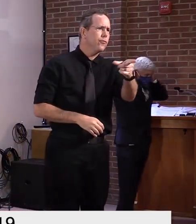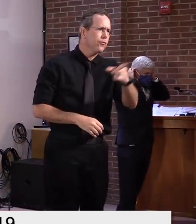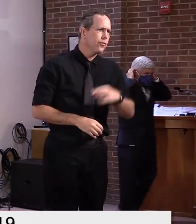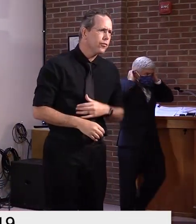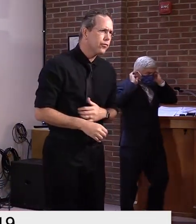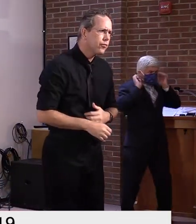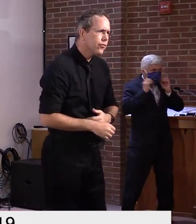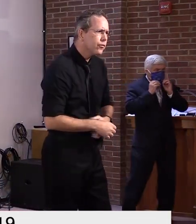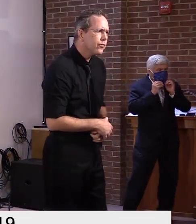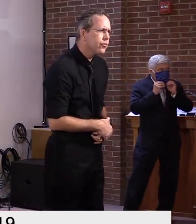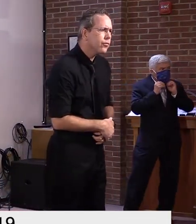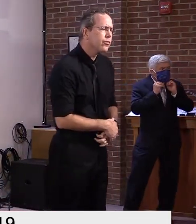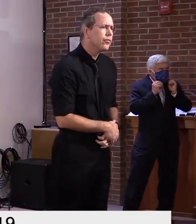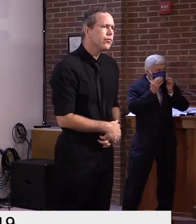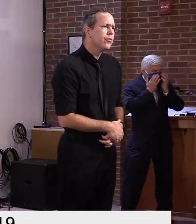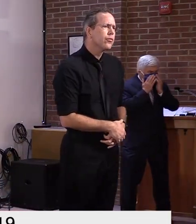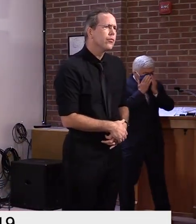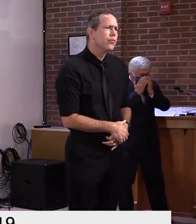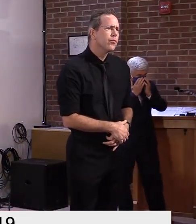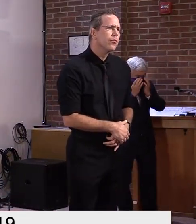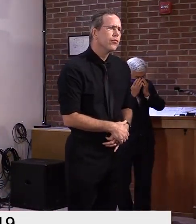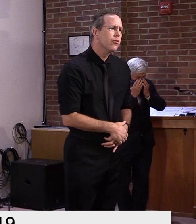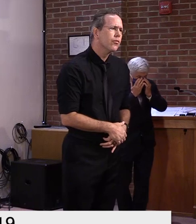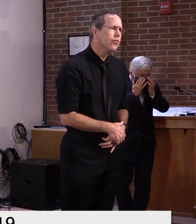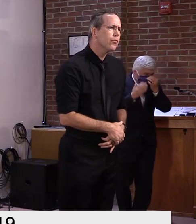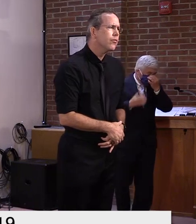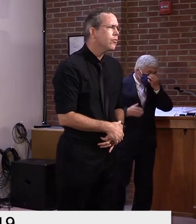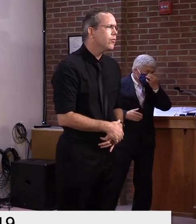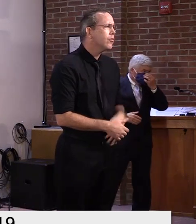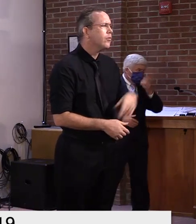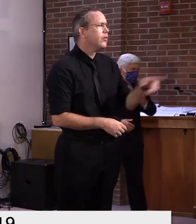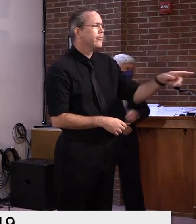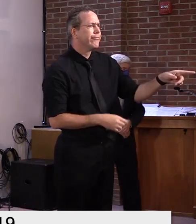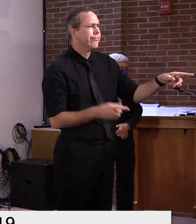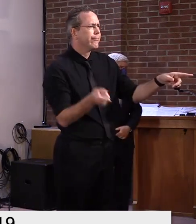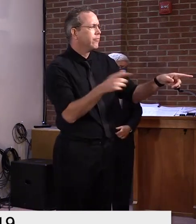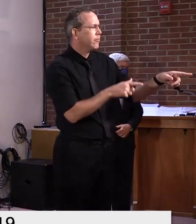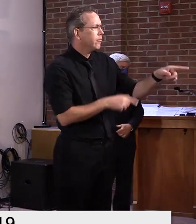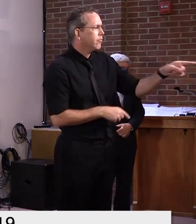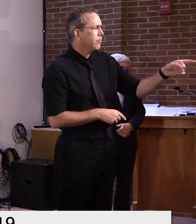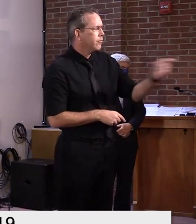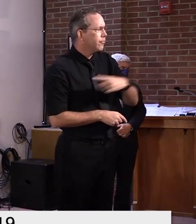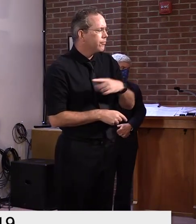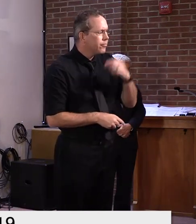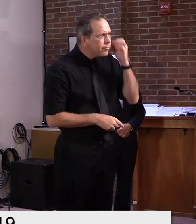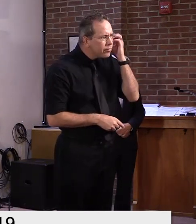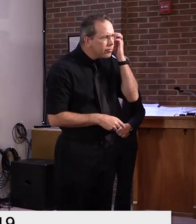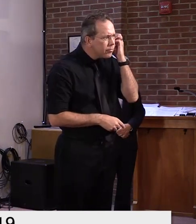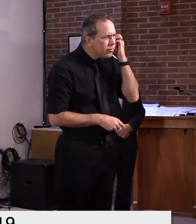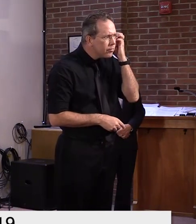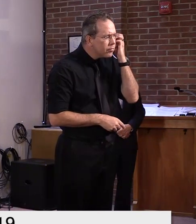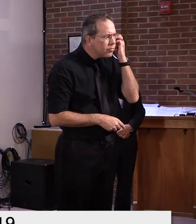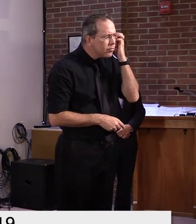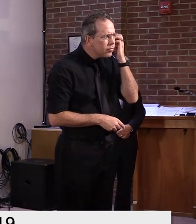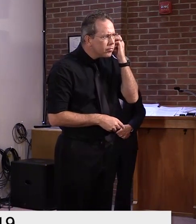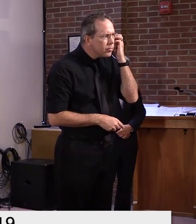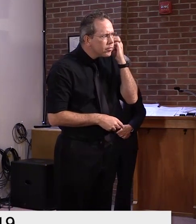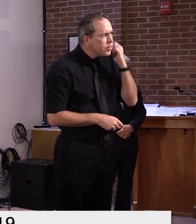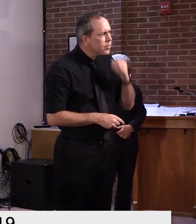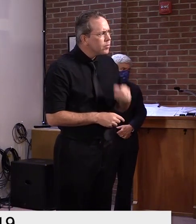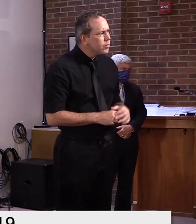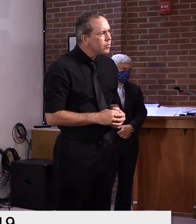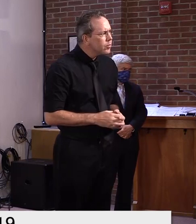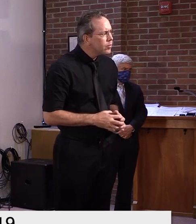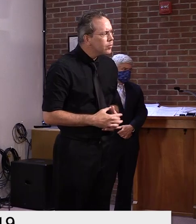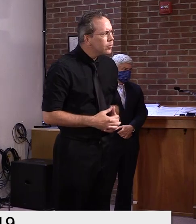Katie Jiggling, BT Digger. Thank you. What challenges do you see in terms of state capacity to